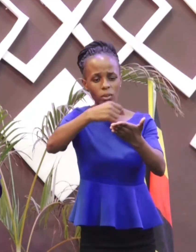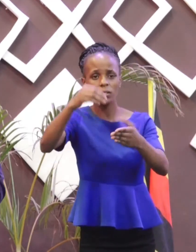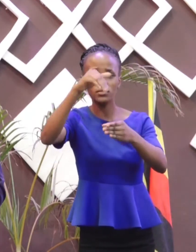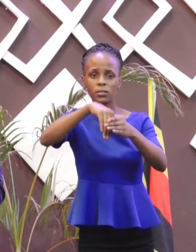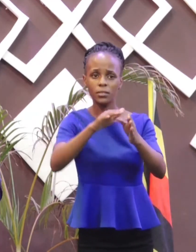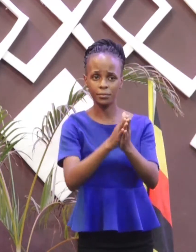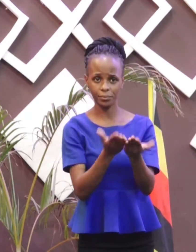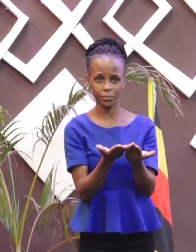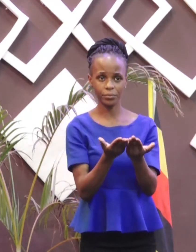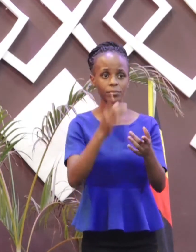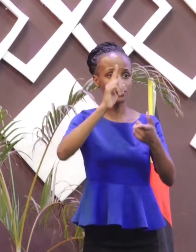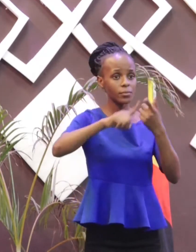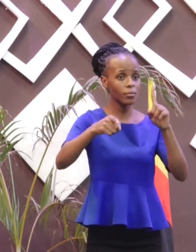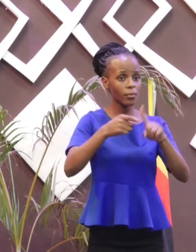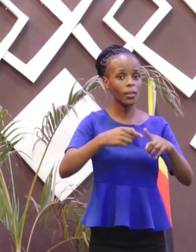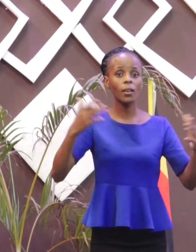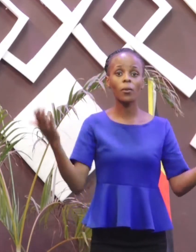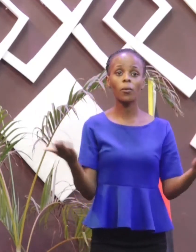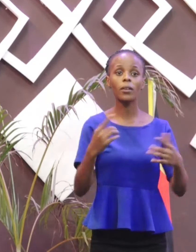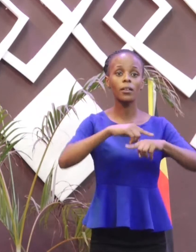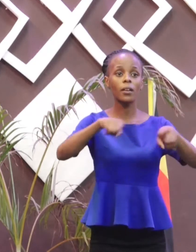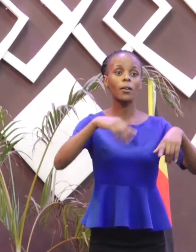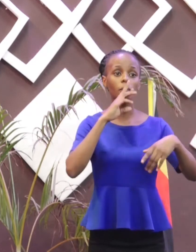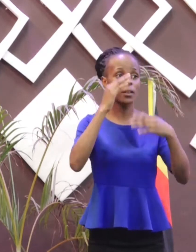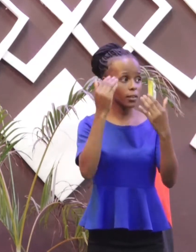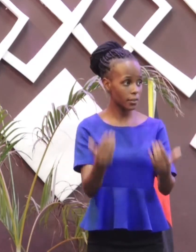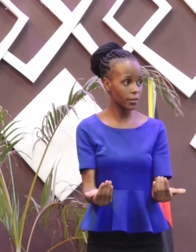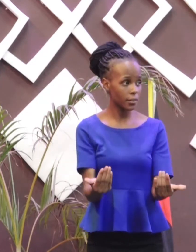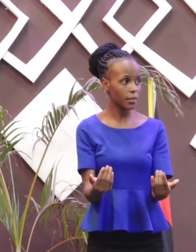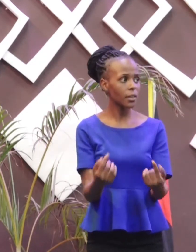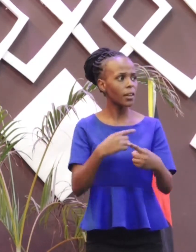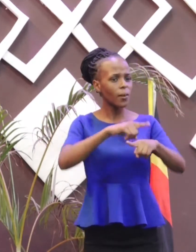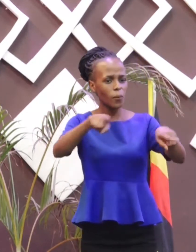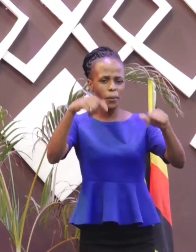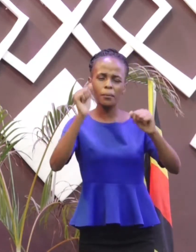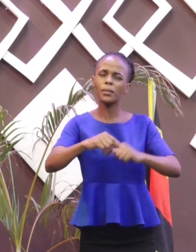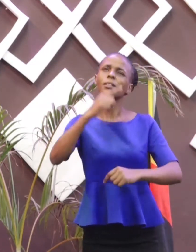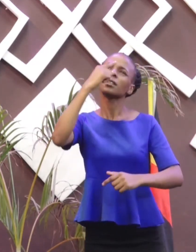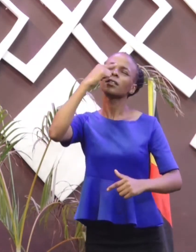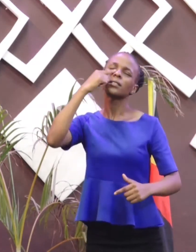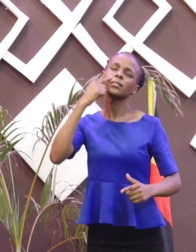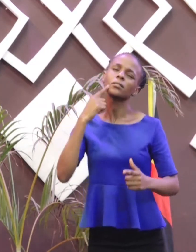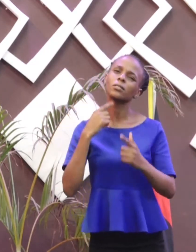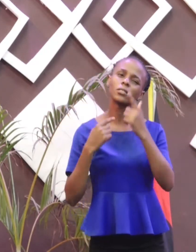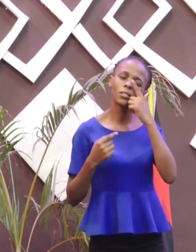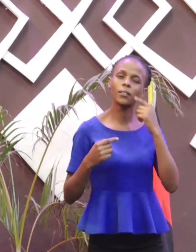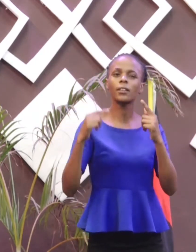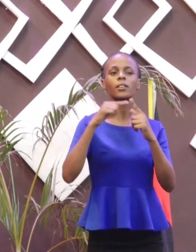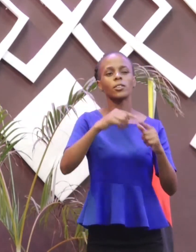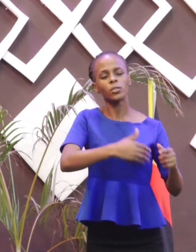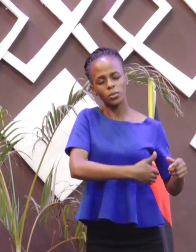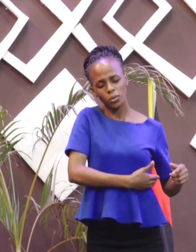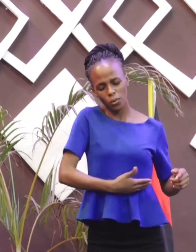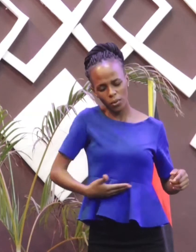ebiwandikiddwamu. So friends, where we are, we should cry out for the hunger and thirsty for